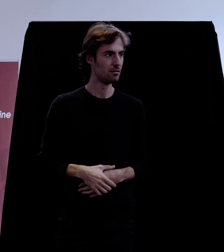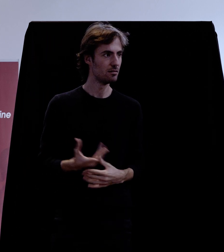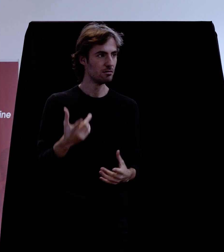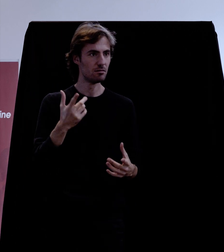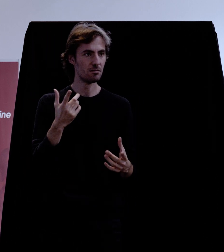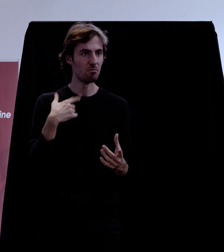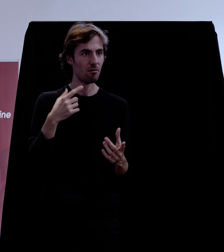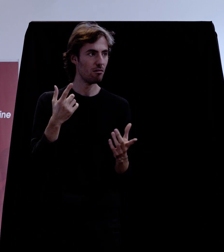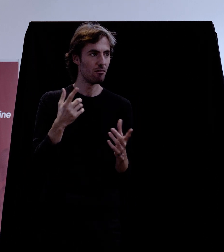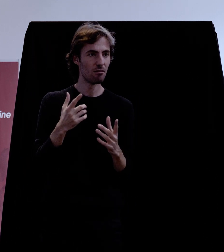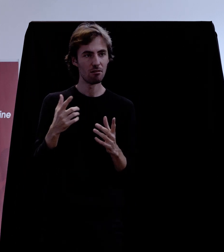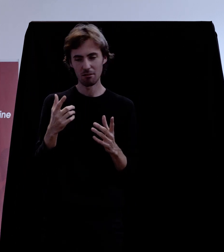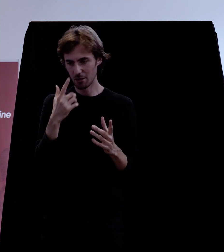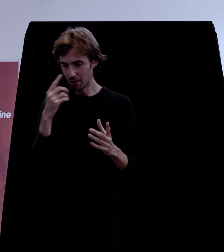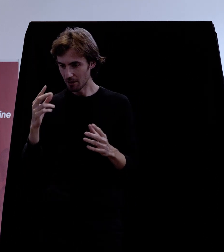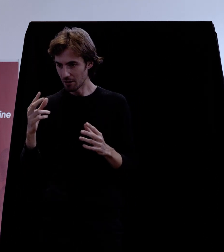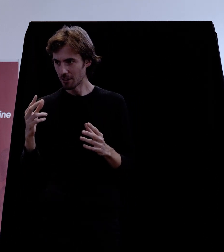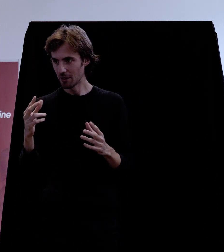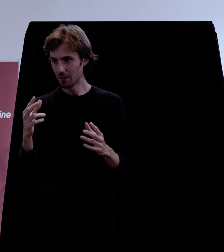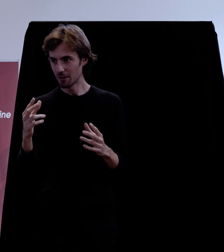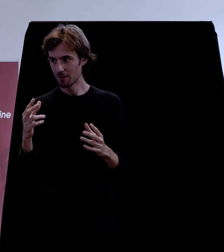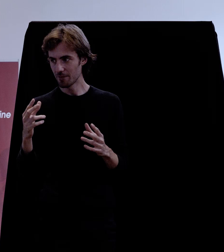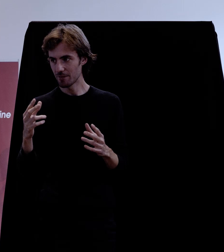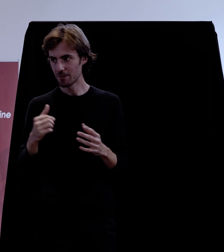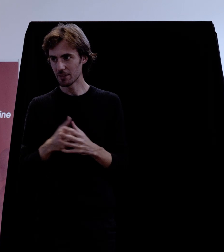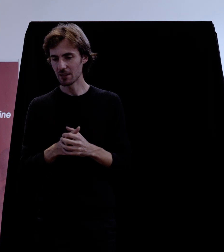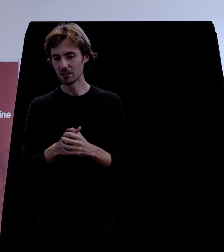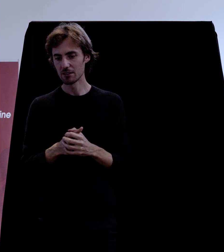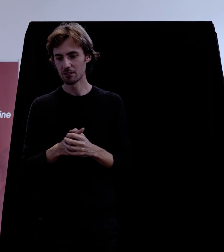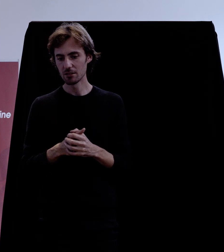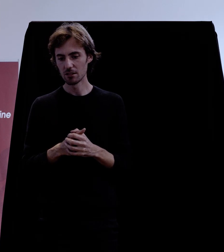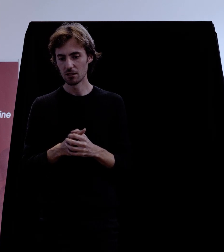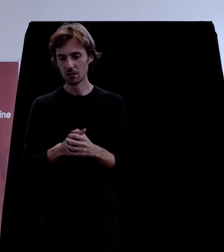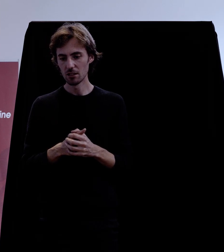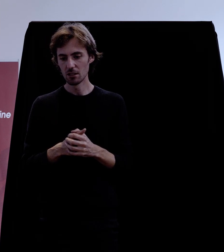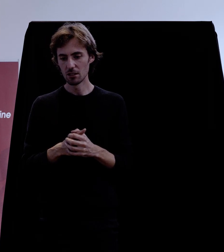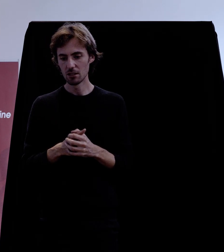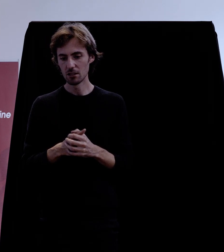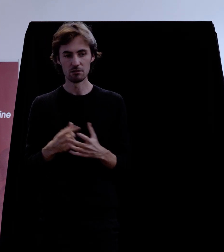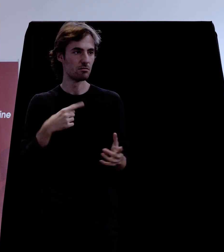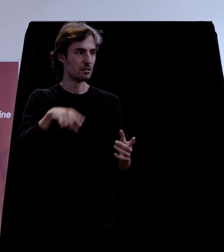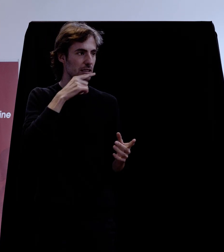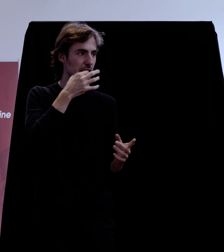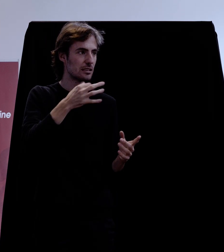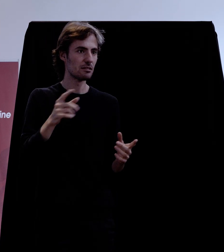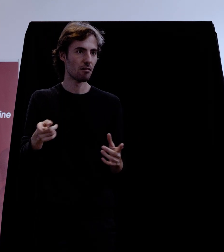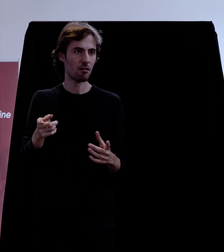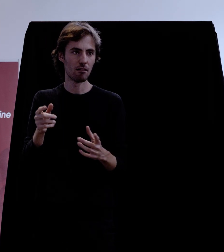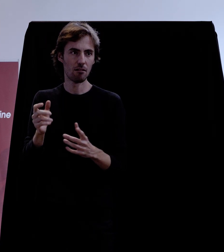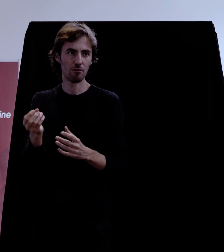autism. Now, if it helps you in some way to get your kid diagnosed with autism because you get extra money or services or